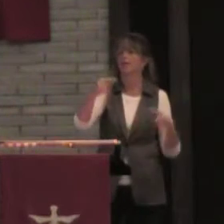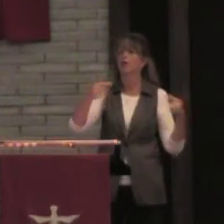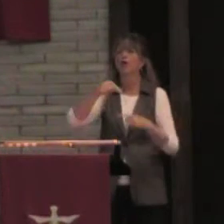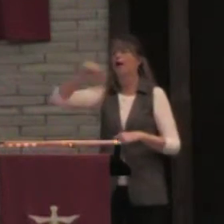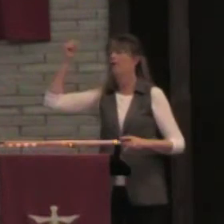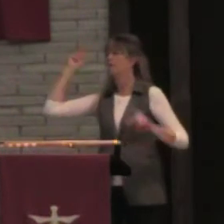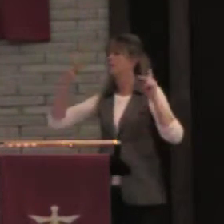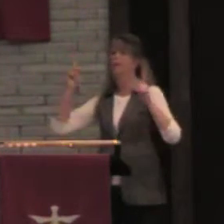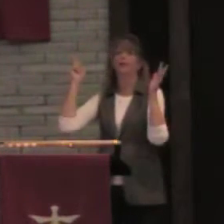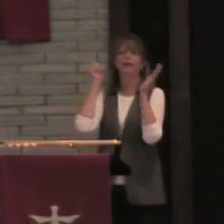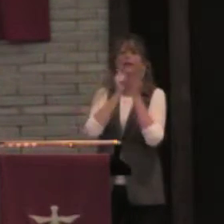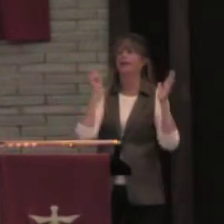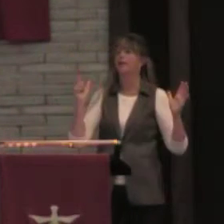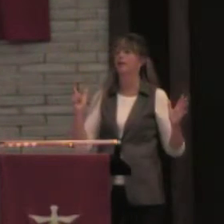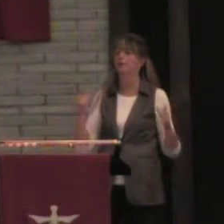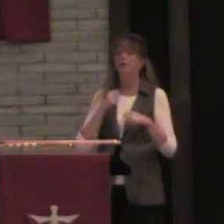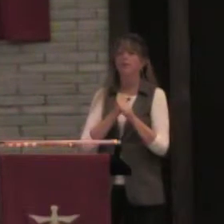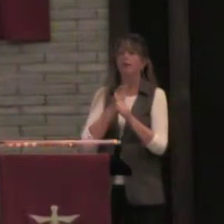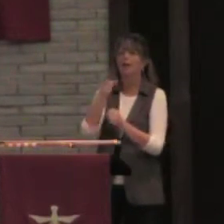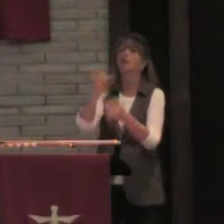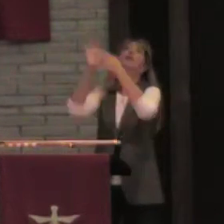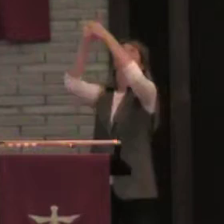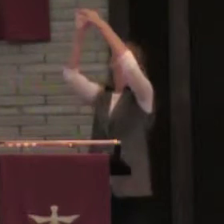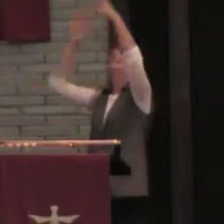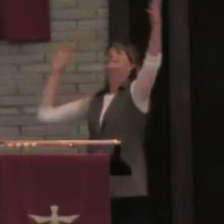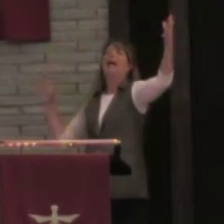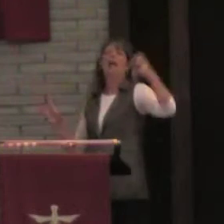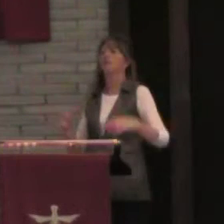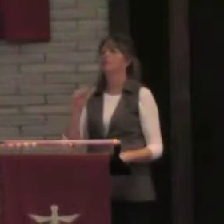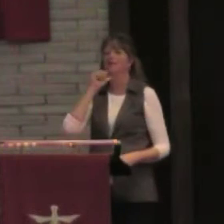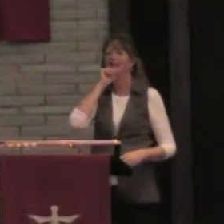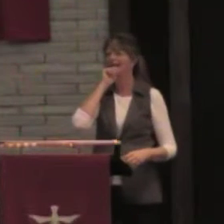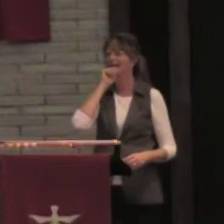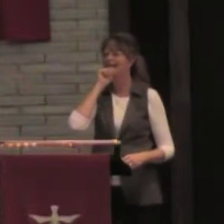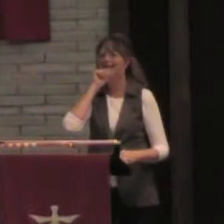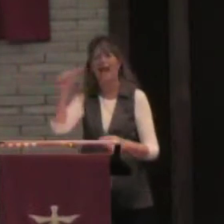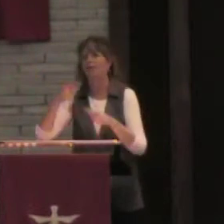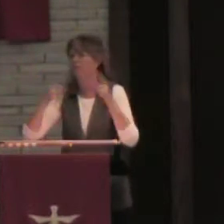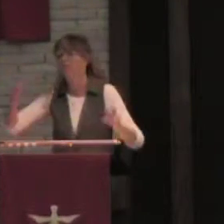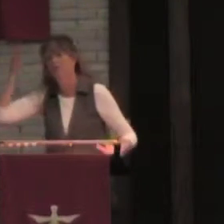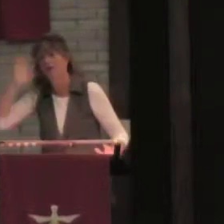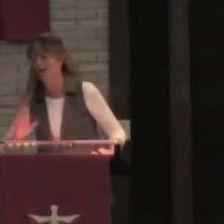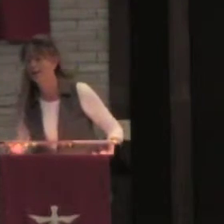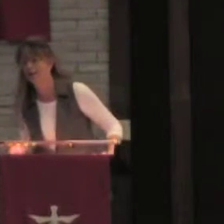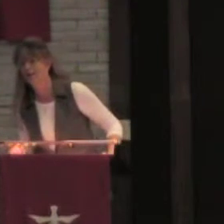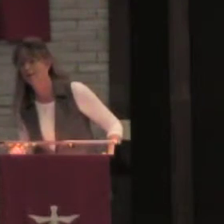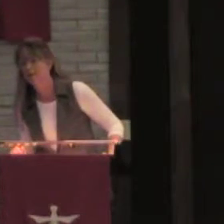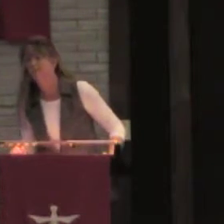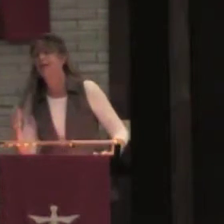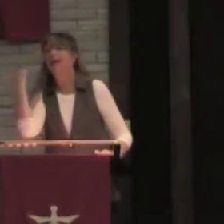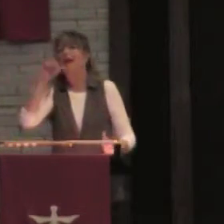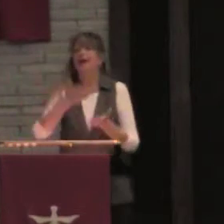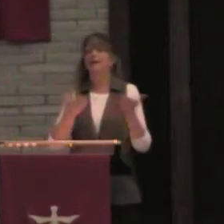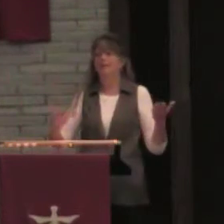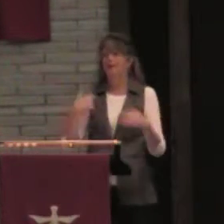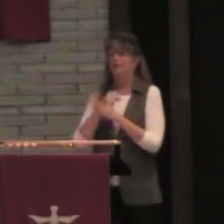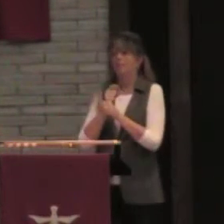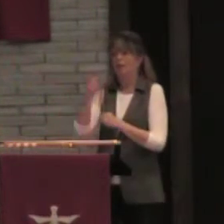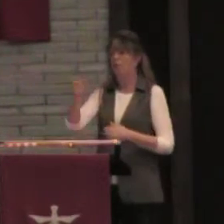Anything that hurts yourself or hurts other people or is illegal or makes you disconnect from God, it's not from Him.